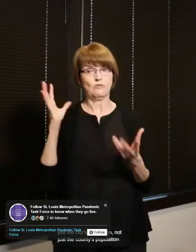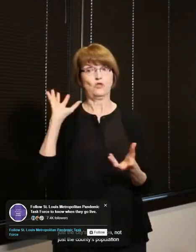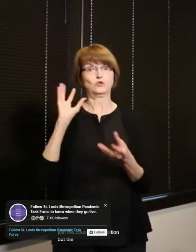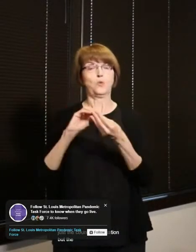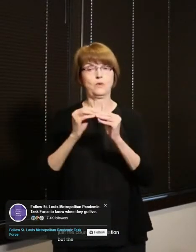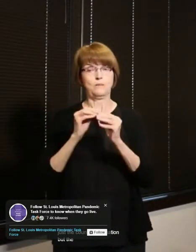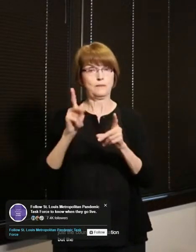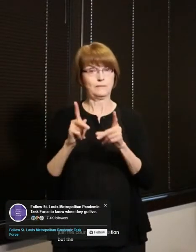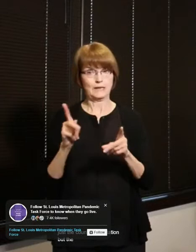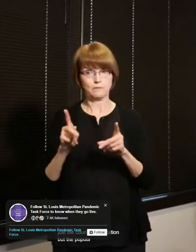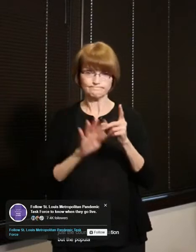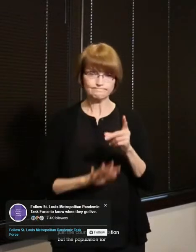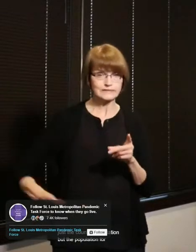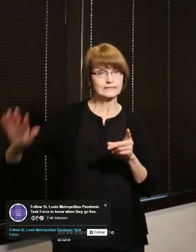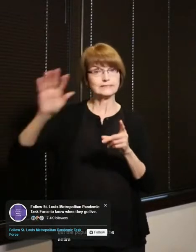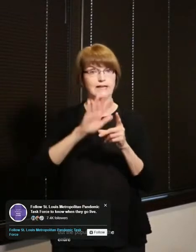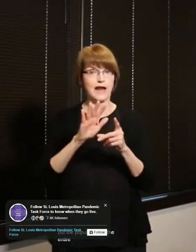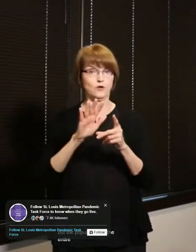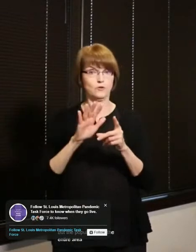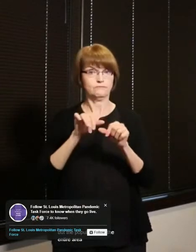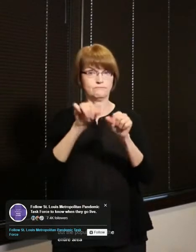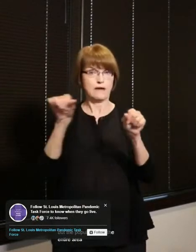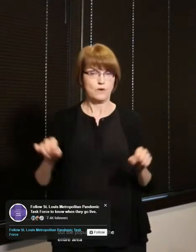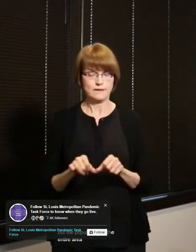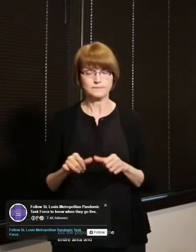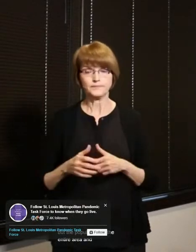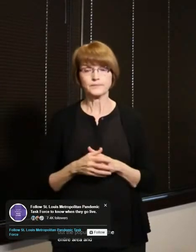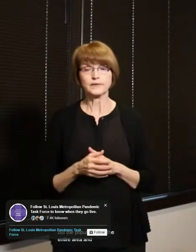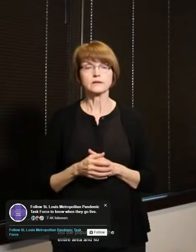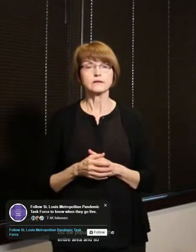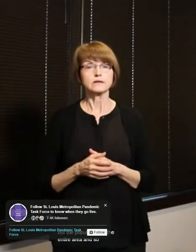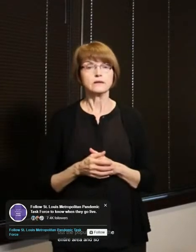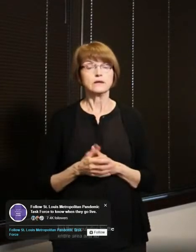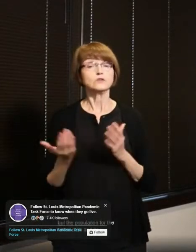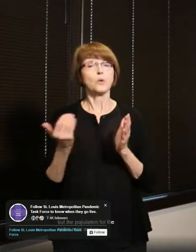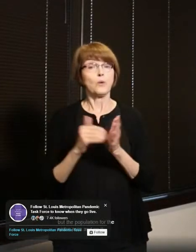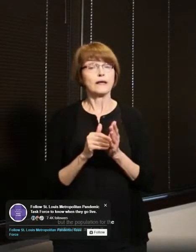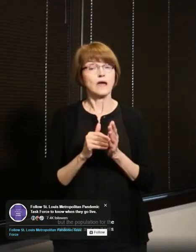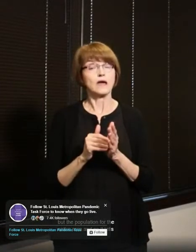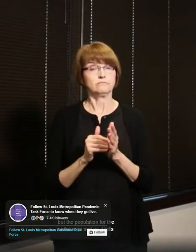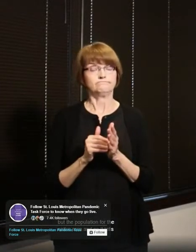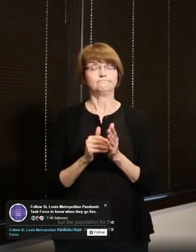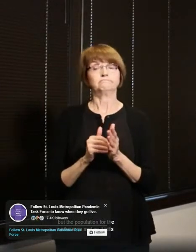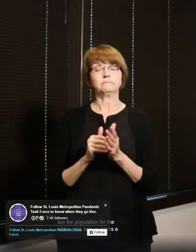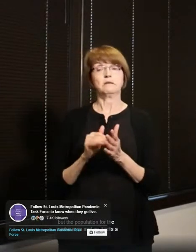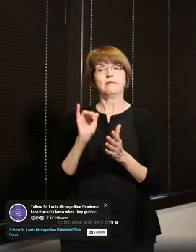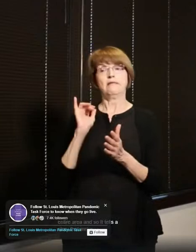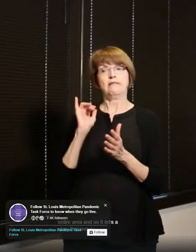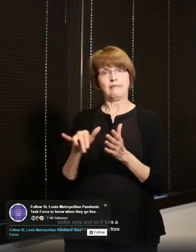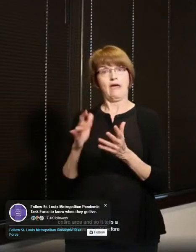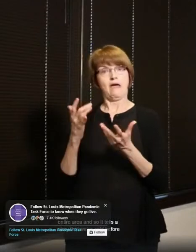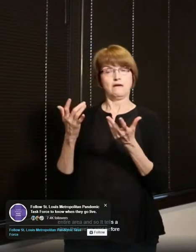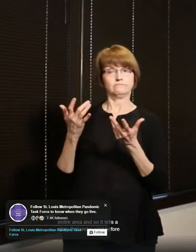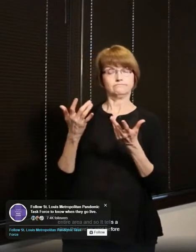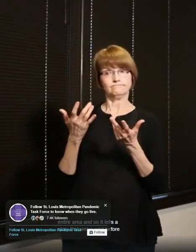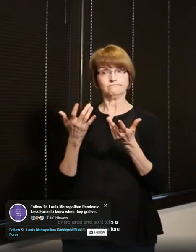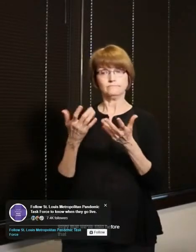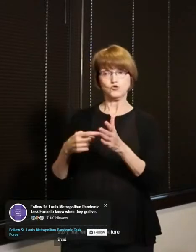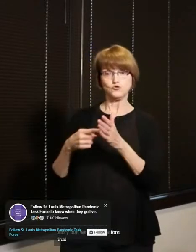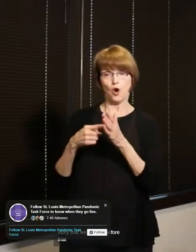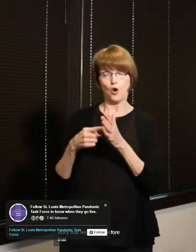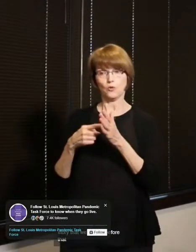the population for the entire area. And so, again, this tells a story that we've said before, that